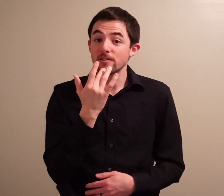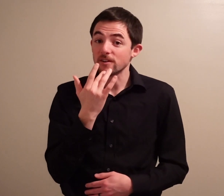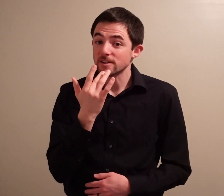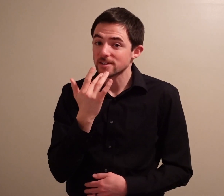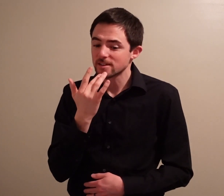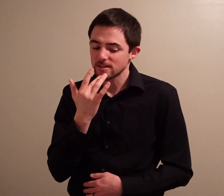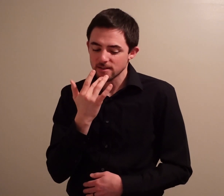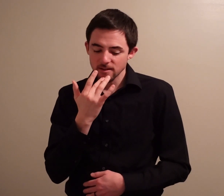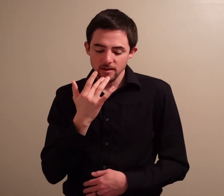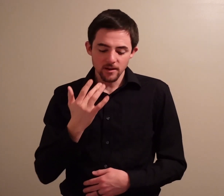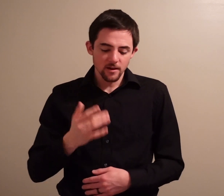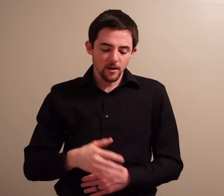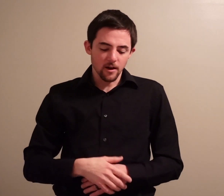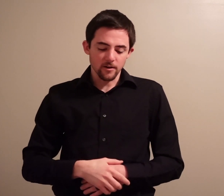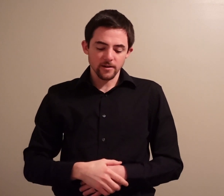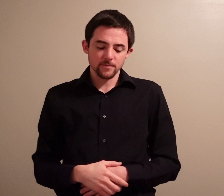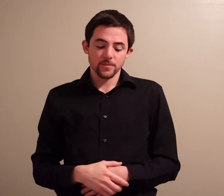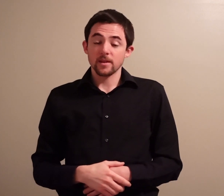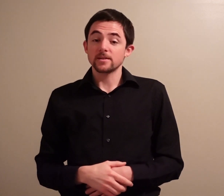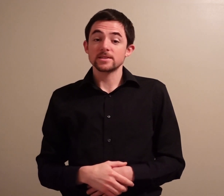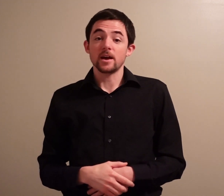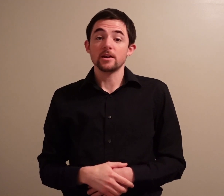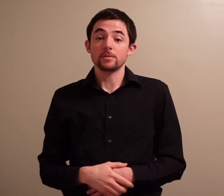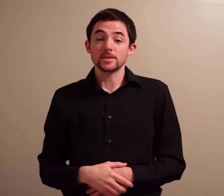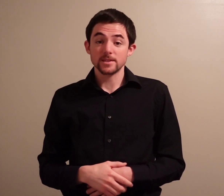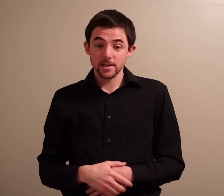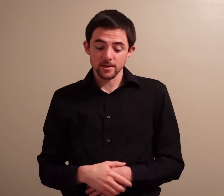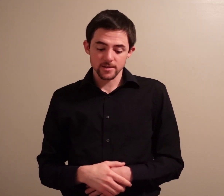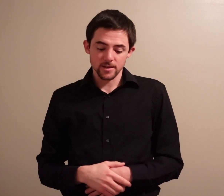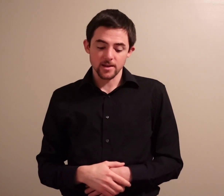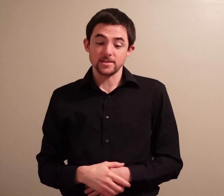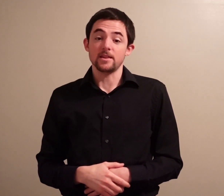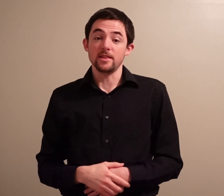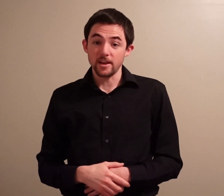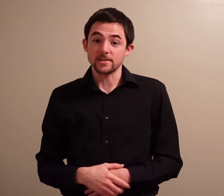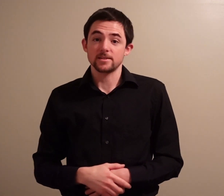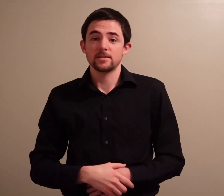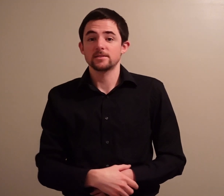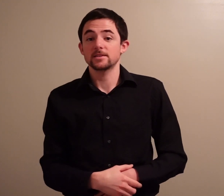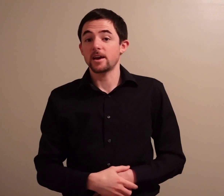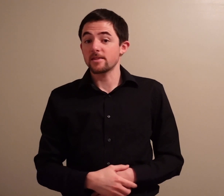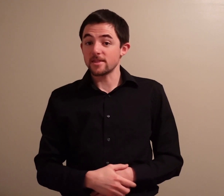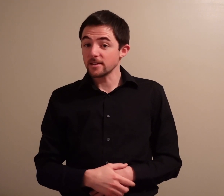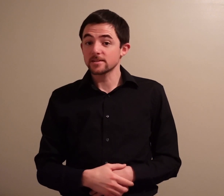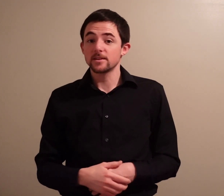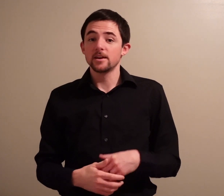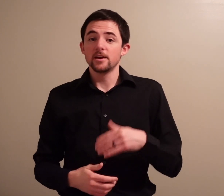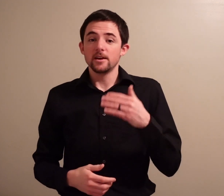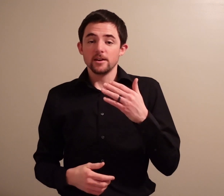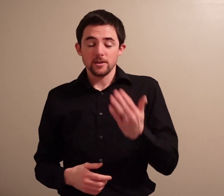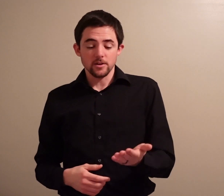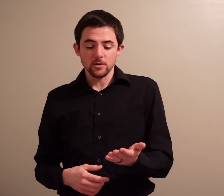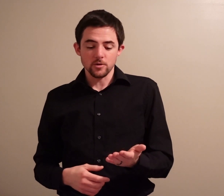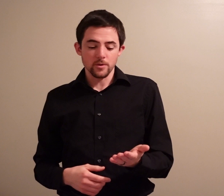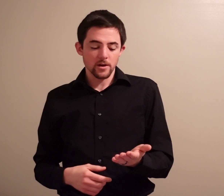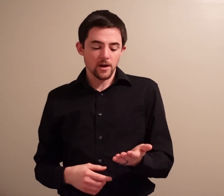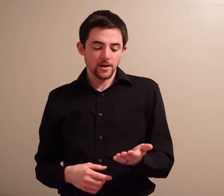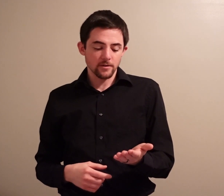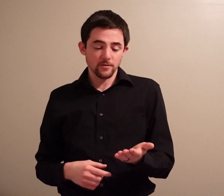Favorite. All right, sign number 6 is this. To sign this, you bring your hand out in front of